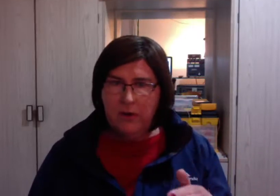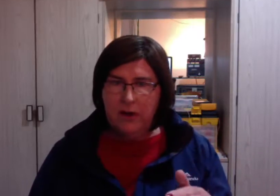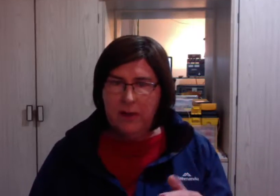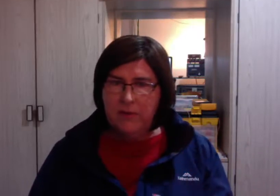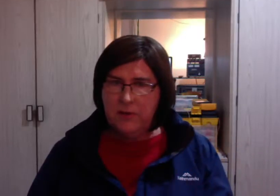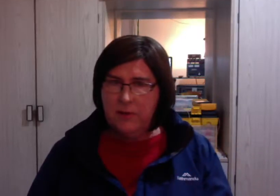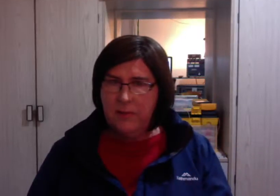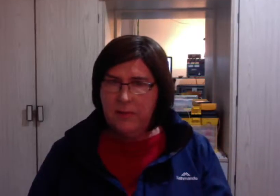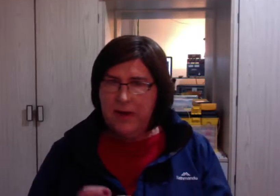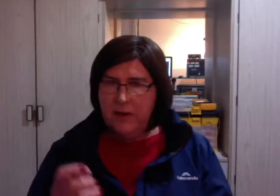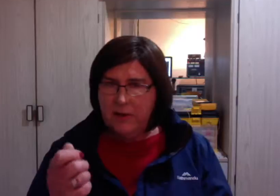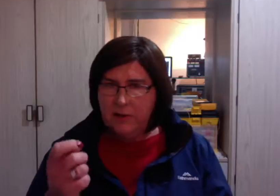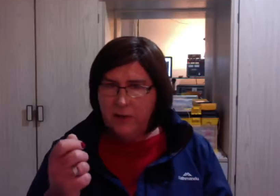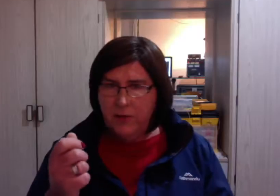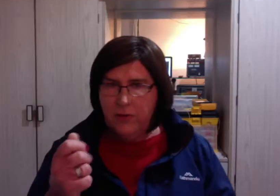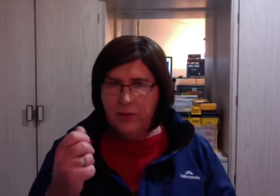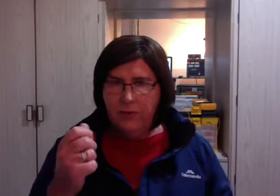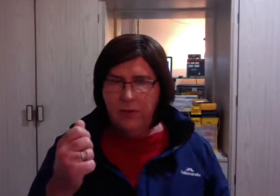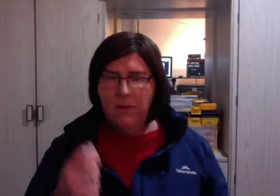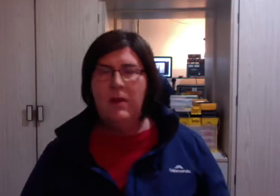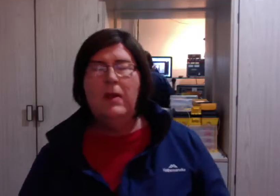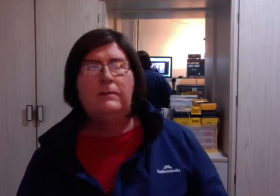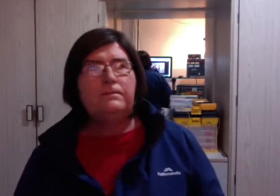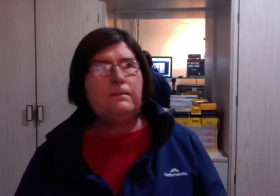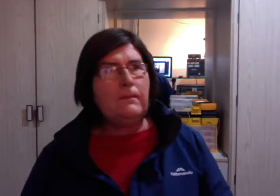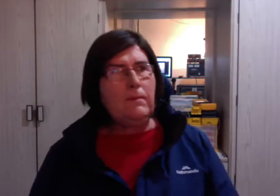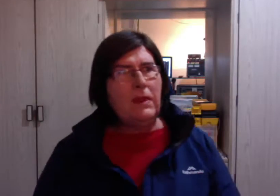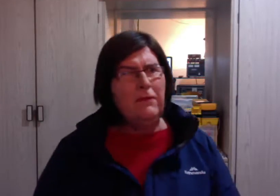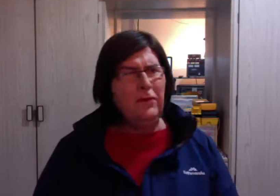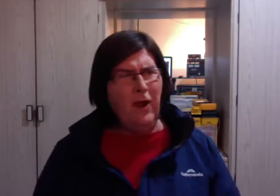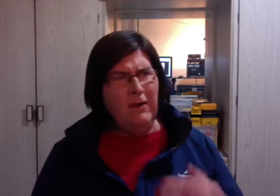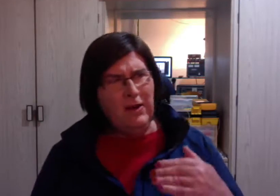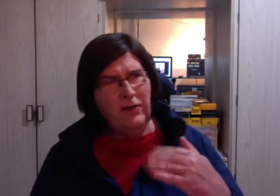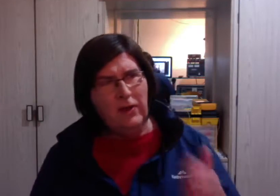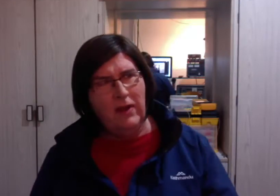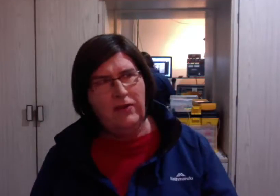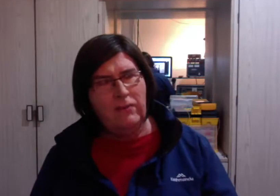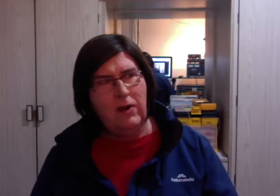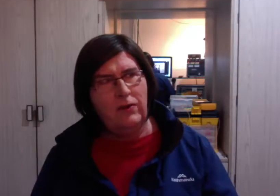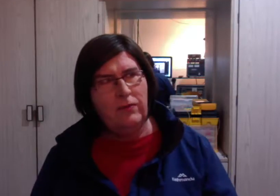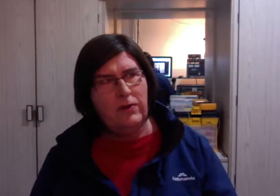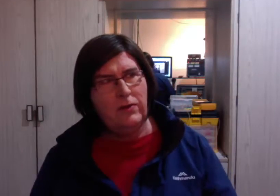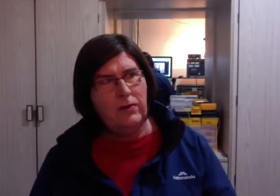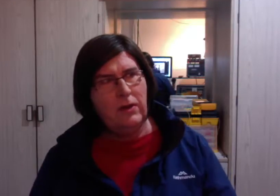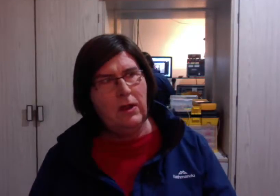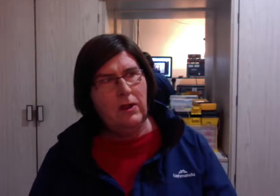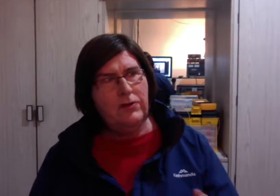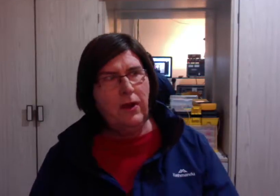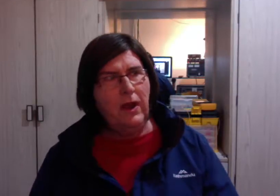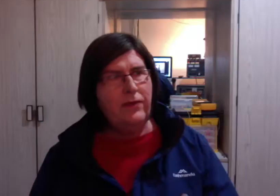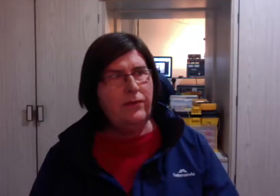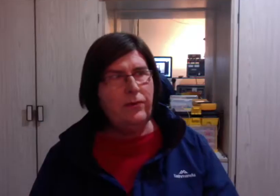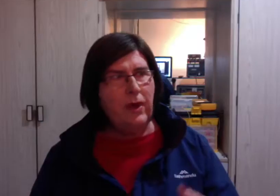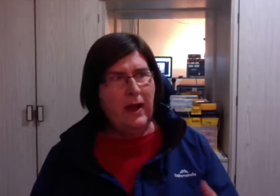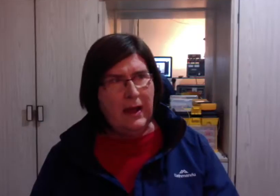that Aboriginal people made their stone tools from. If you're driving on those kinds of roads with your tires too